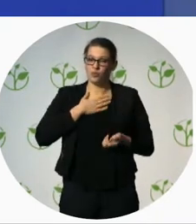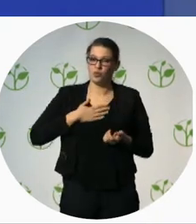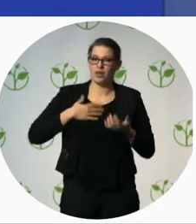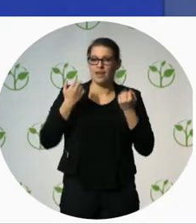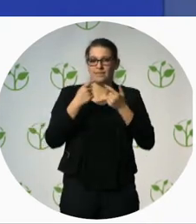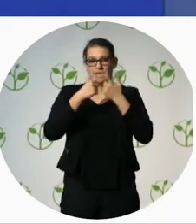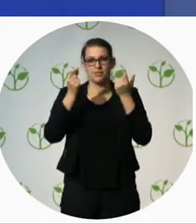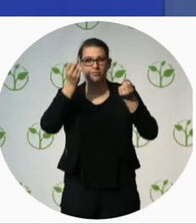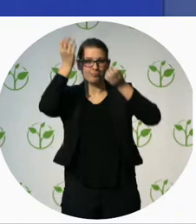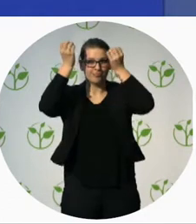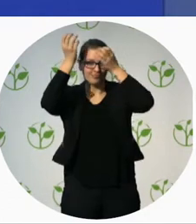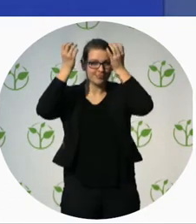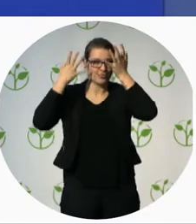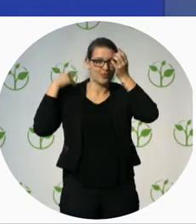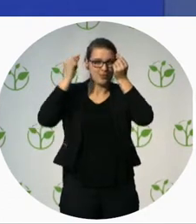I cannot